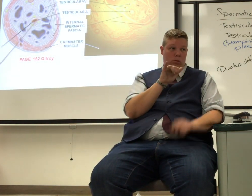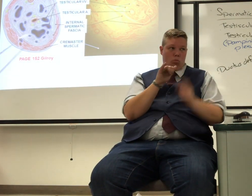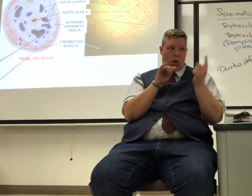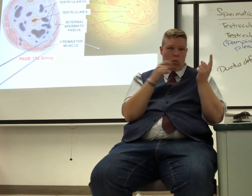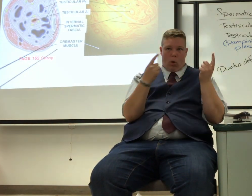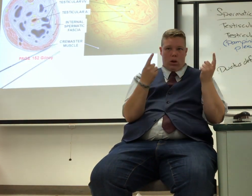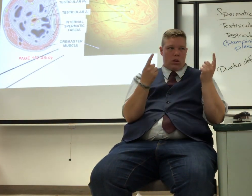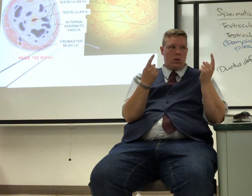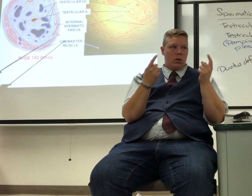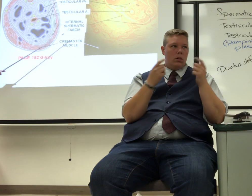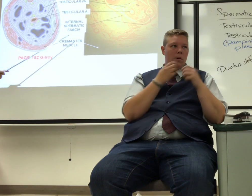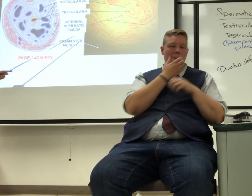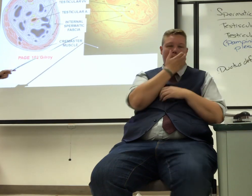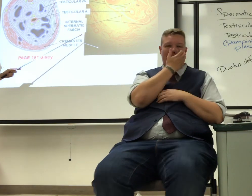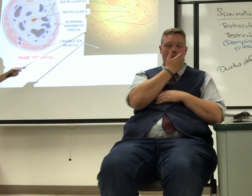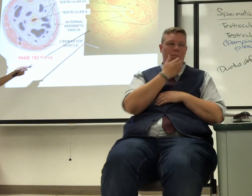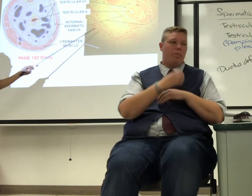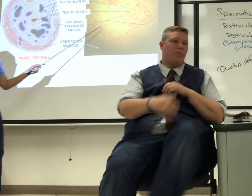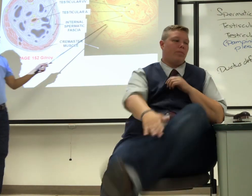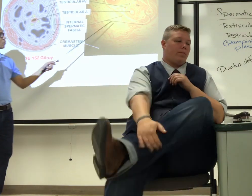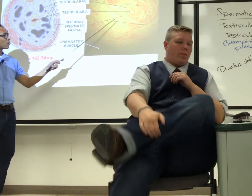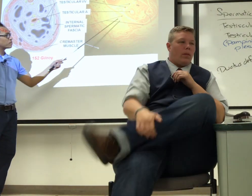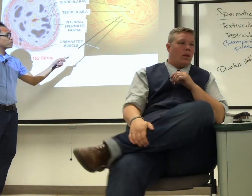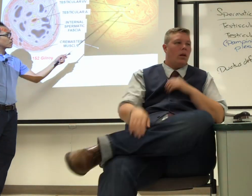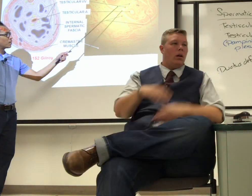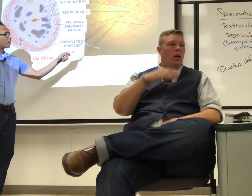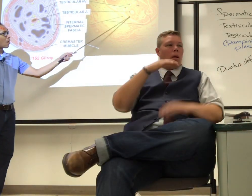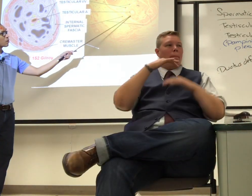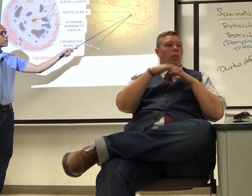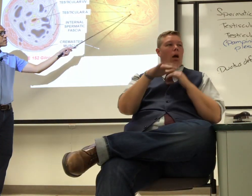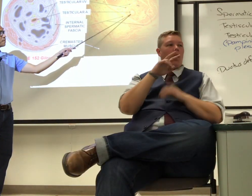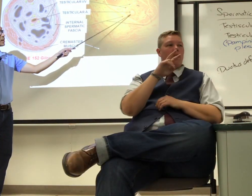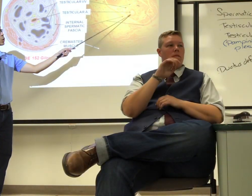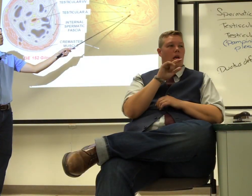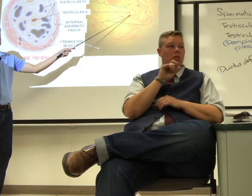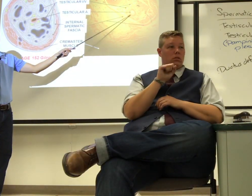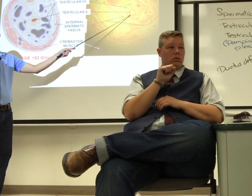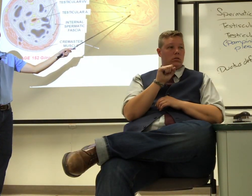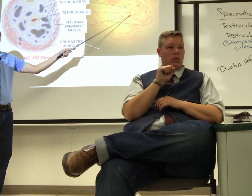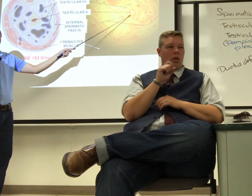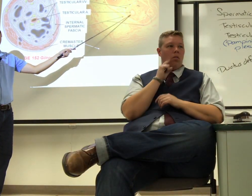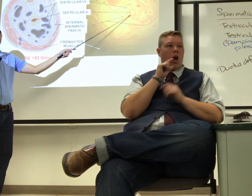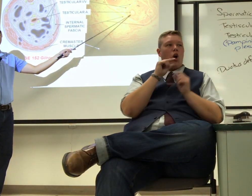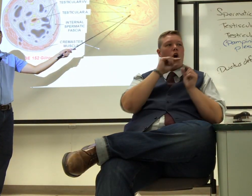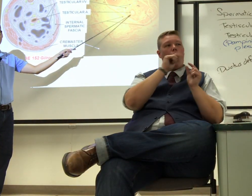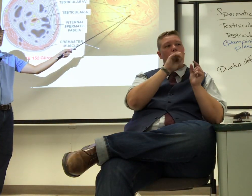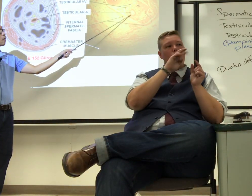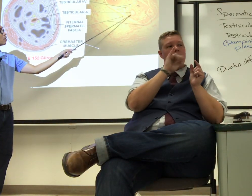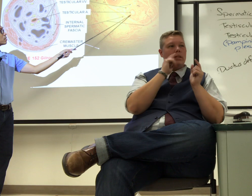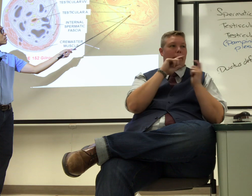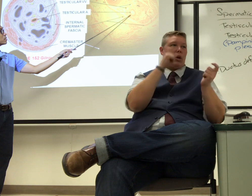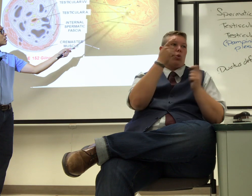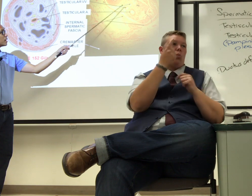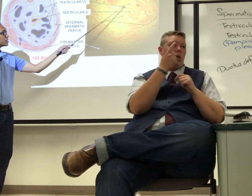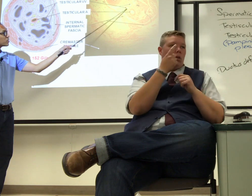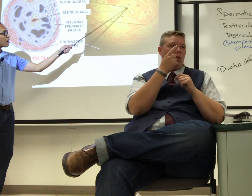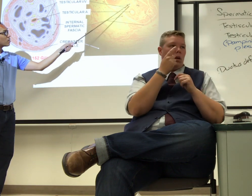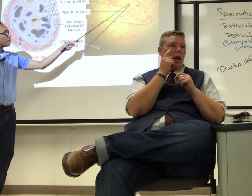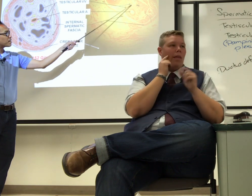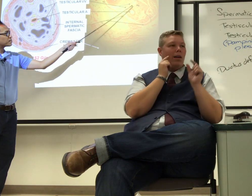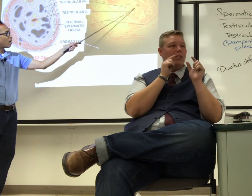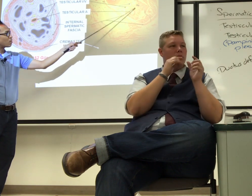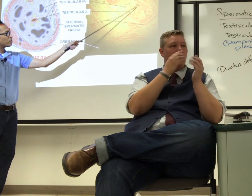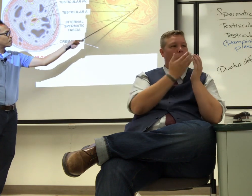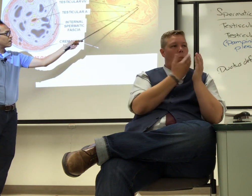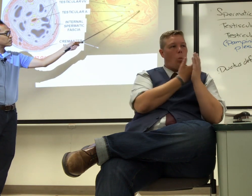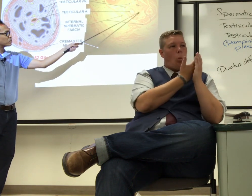in blood vessels, for the spermatocord, the artery is the bigger one, and it has a thicker vessel wall. It's surrounded